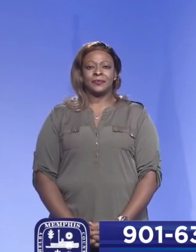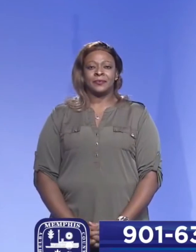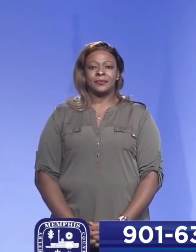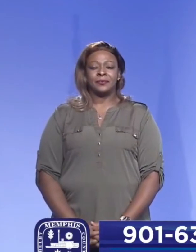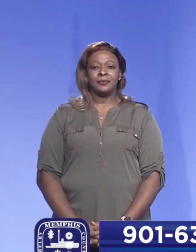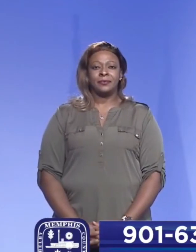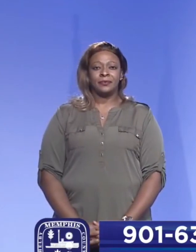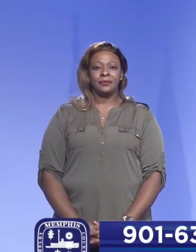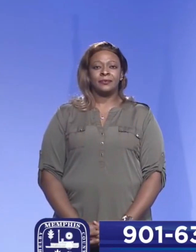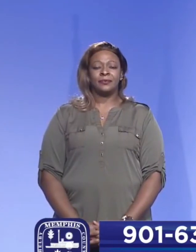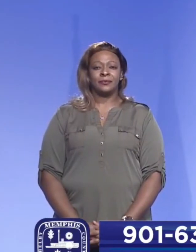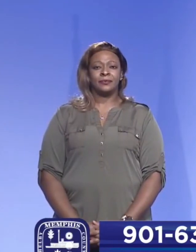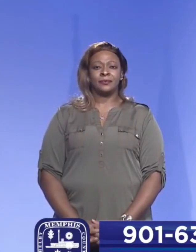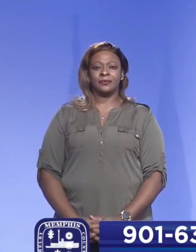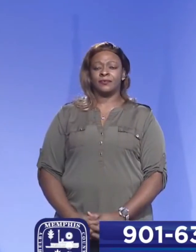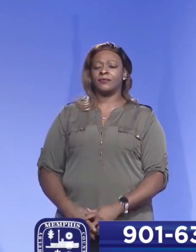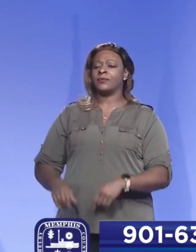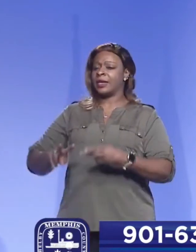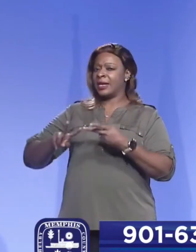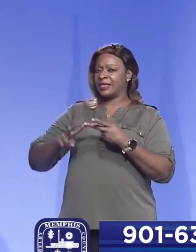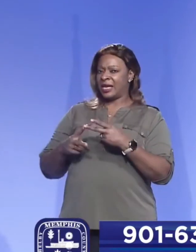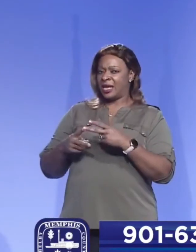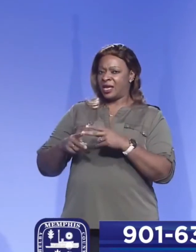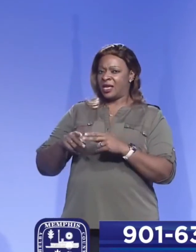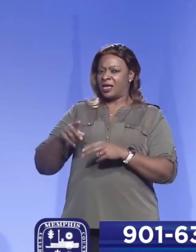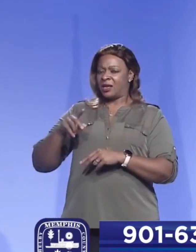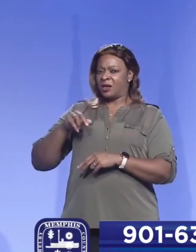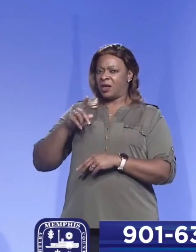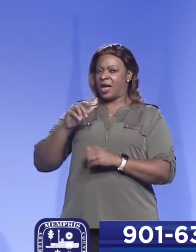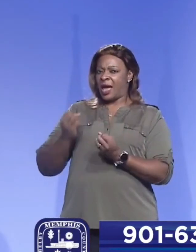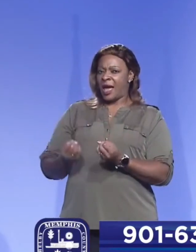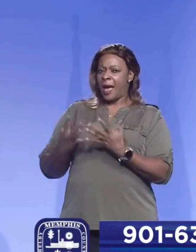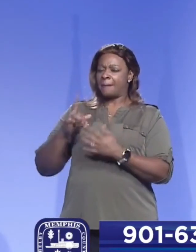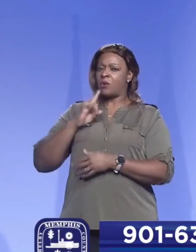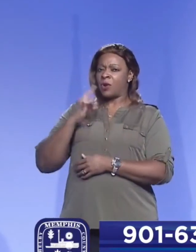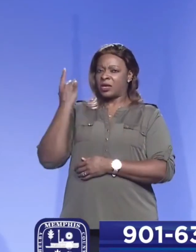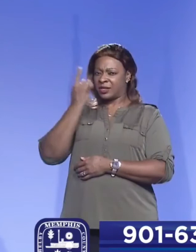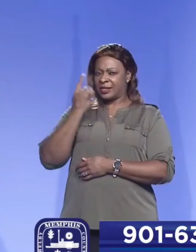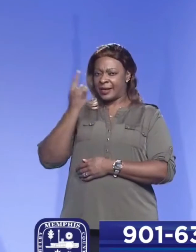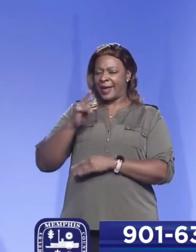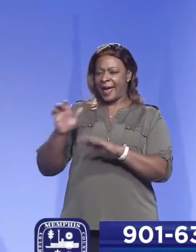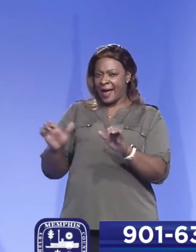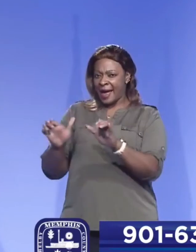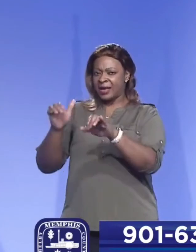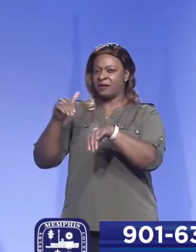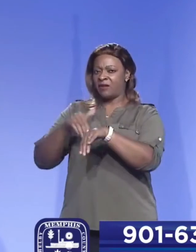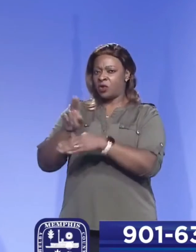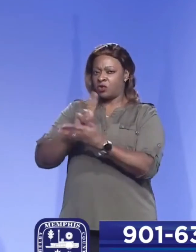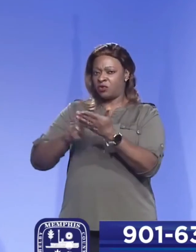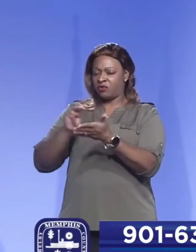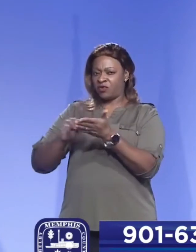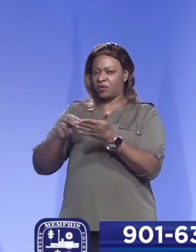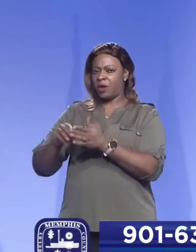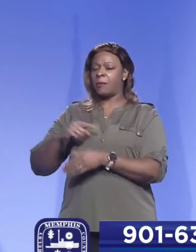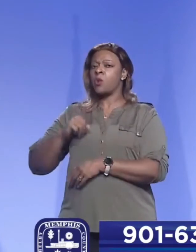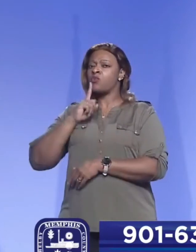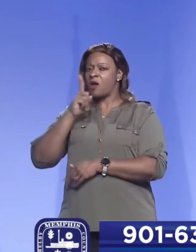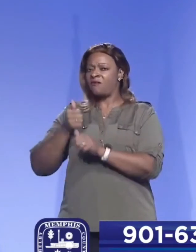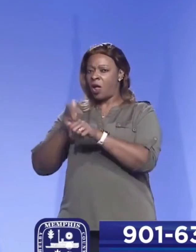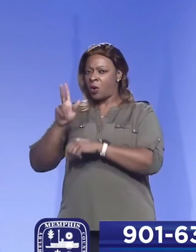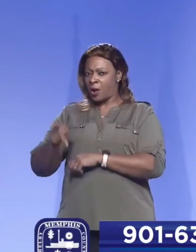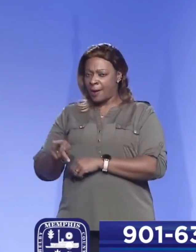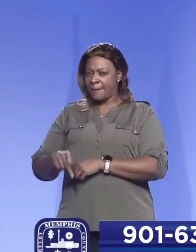In terms of And following up on my first question is, how many are considered active at the university? And then my real follow-up